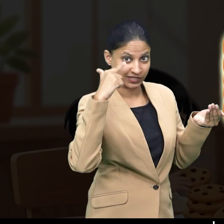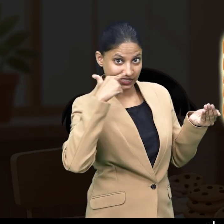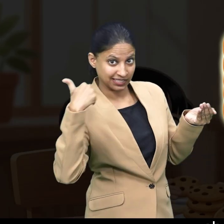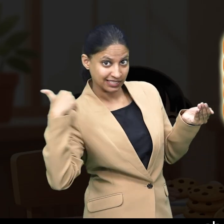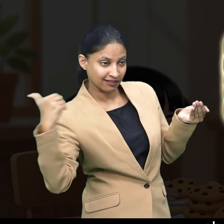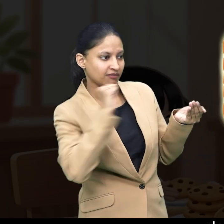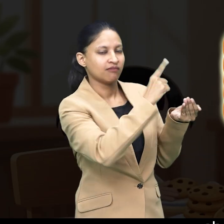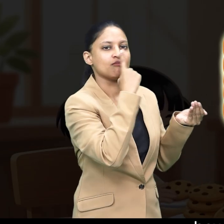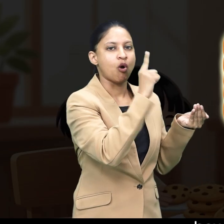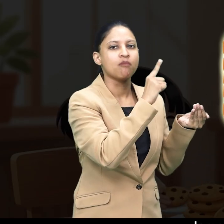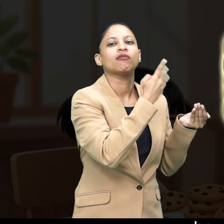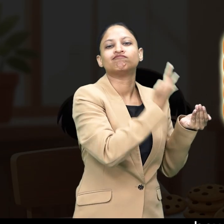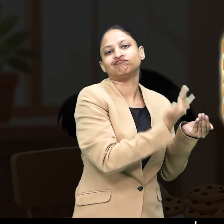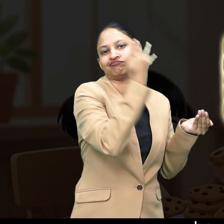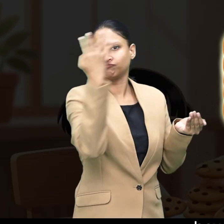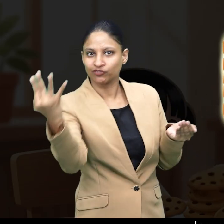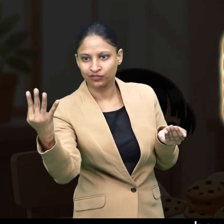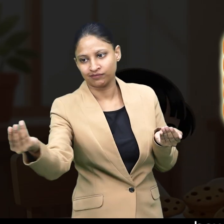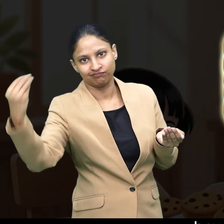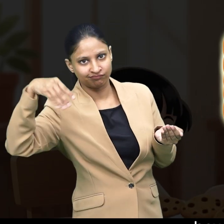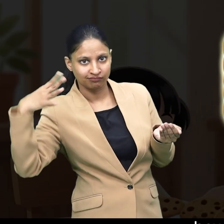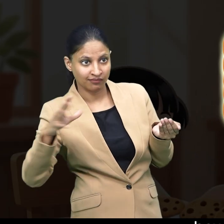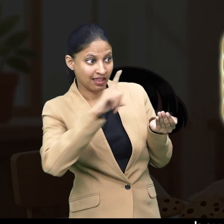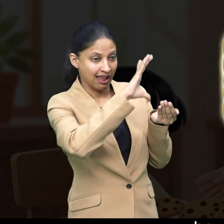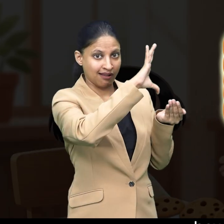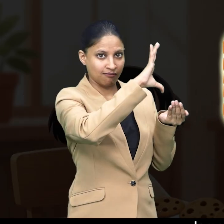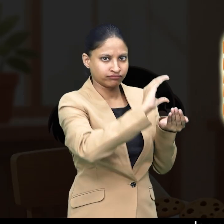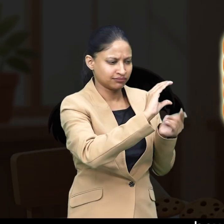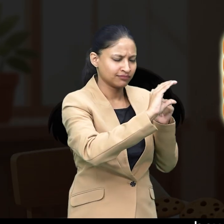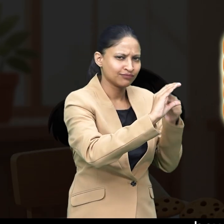to your sister, how many biscuits are left?